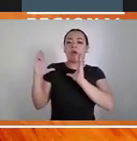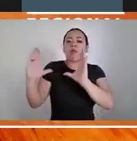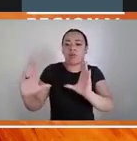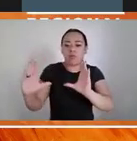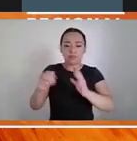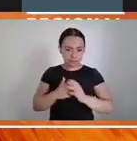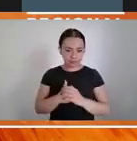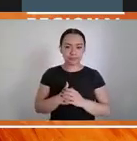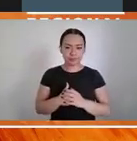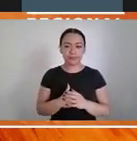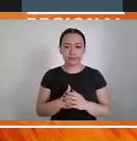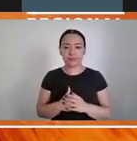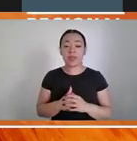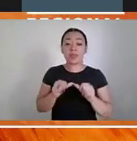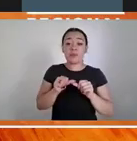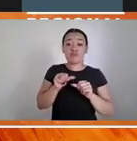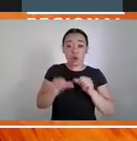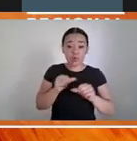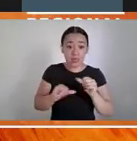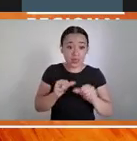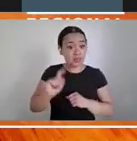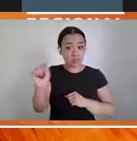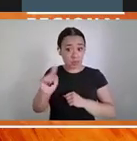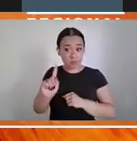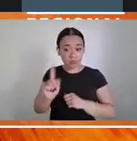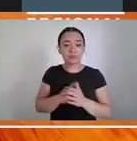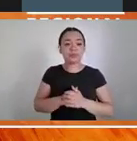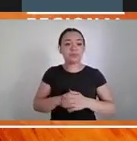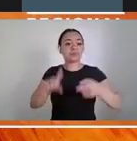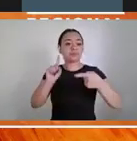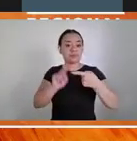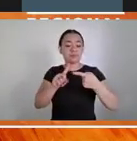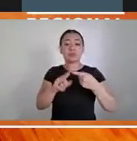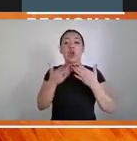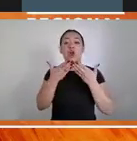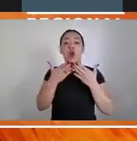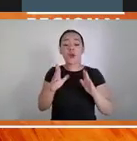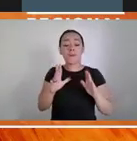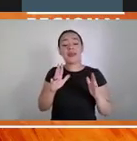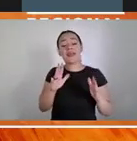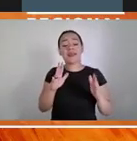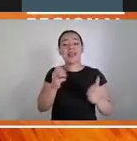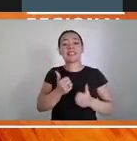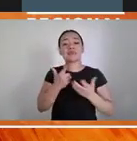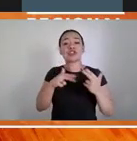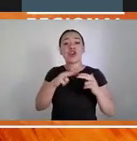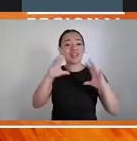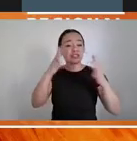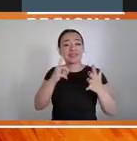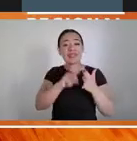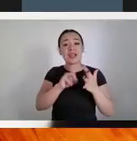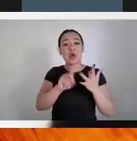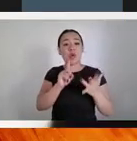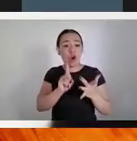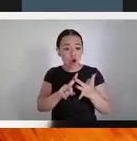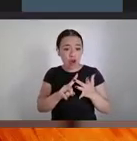The application process for the fellowship is as follows. The first stage is an open expression of interest submission where any